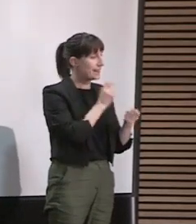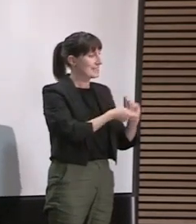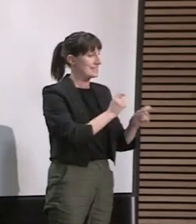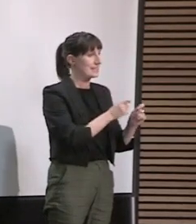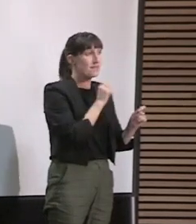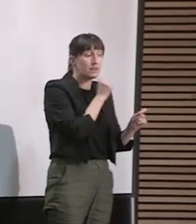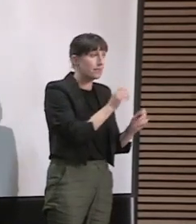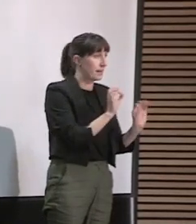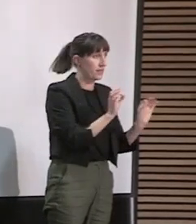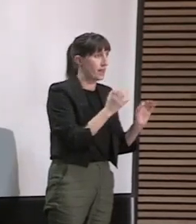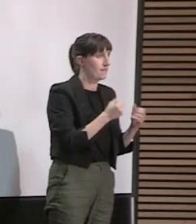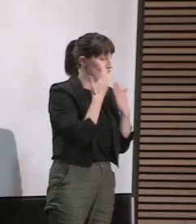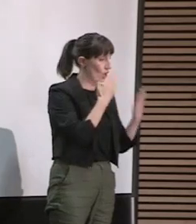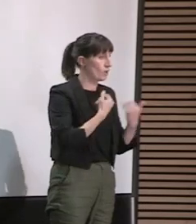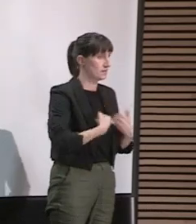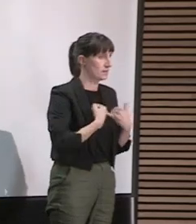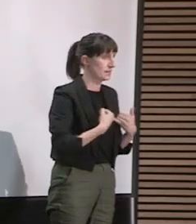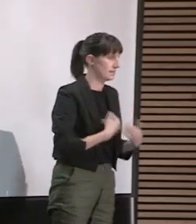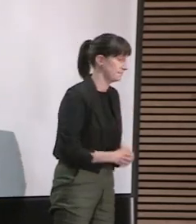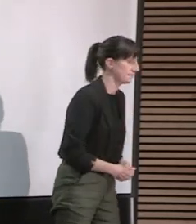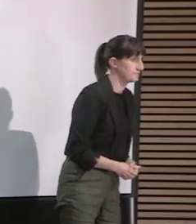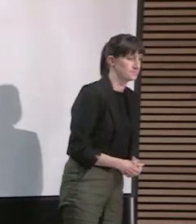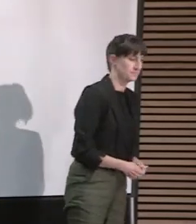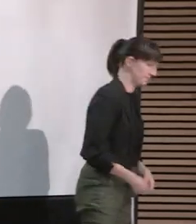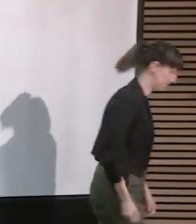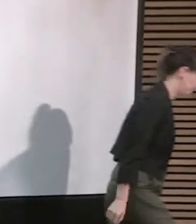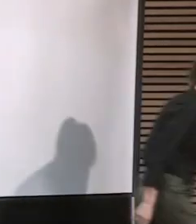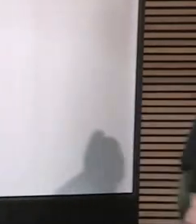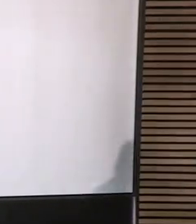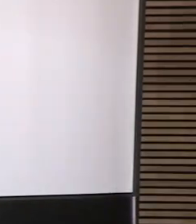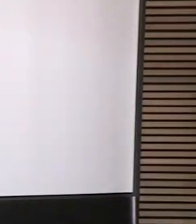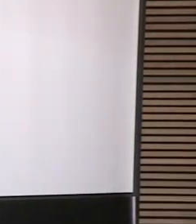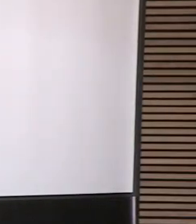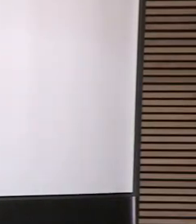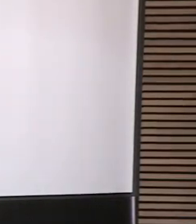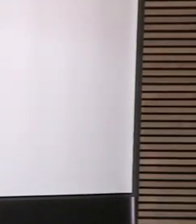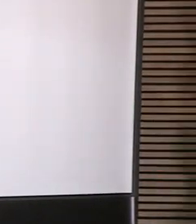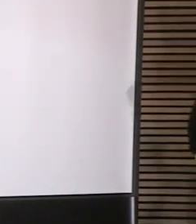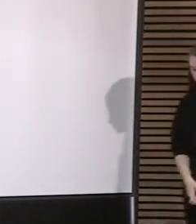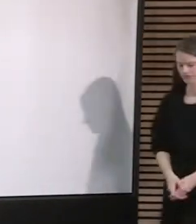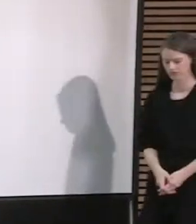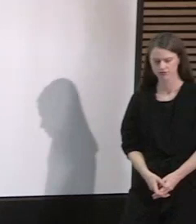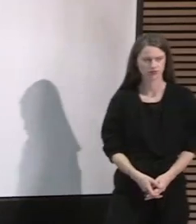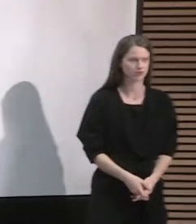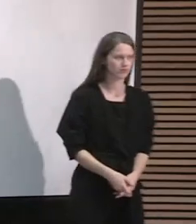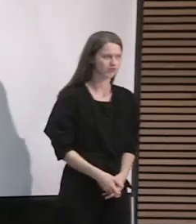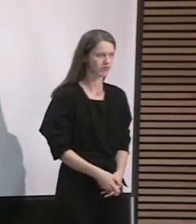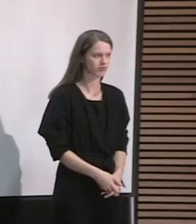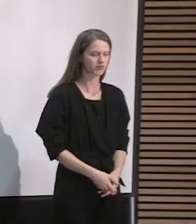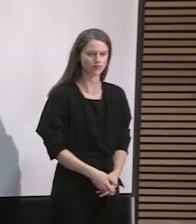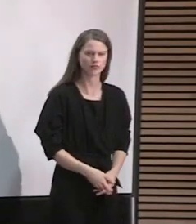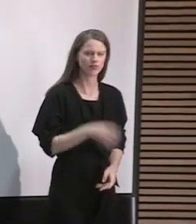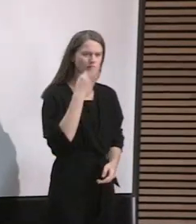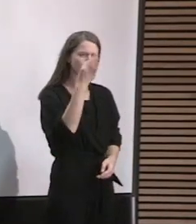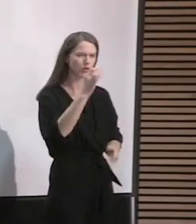extra reassurance. I'll let you finish that one. Presumably you've been doing that for the last couple of weeks anyway, so what's the difference between